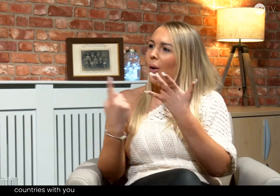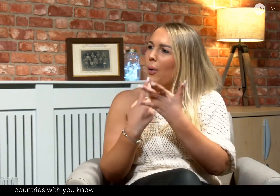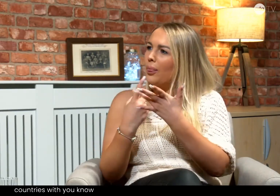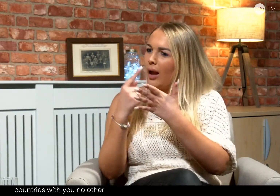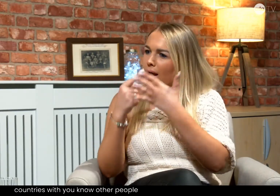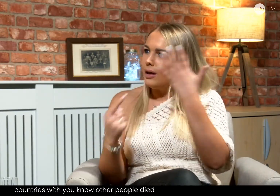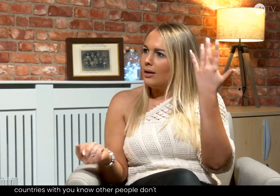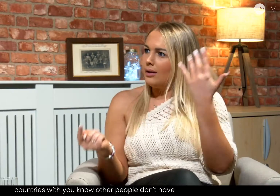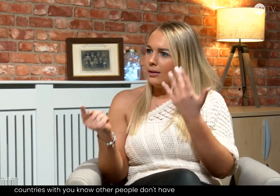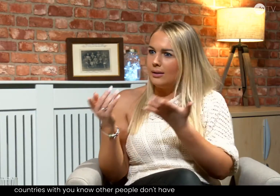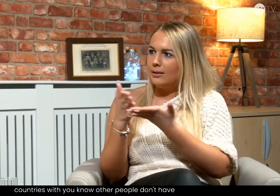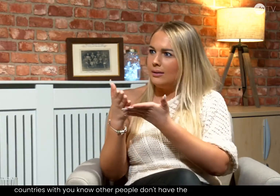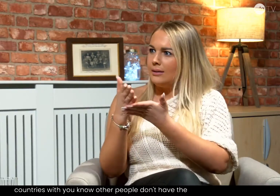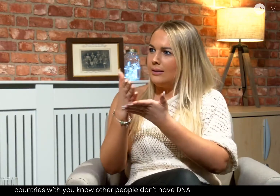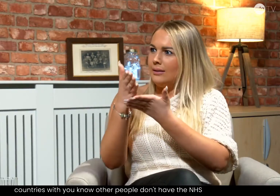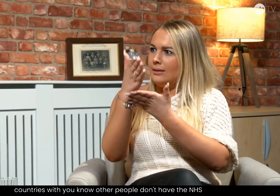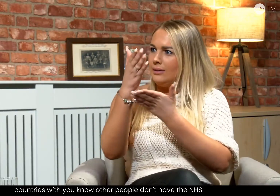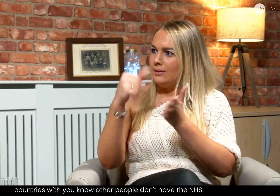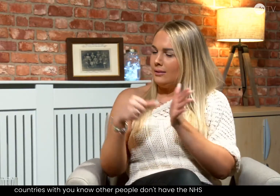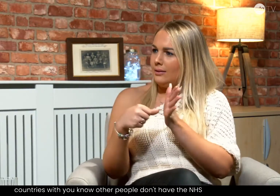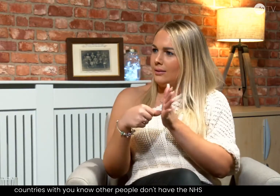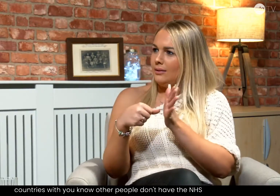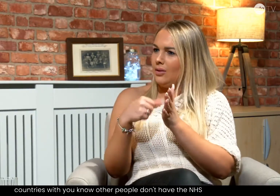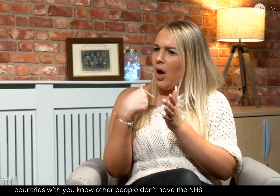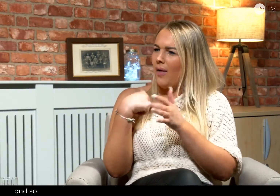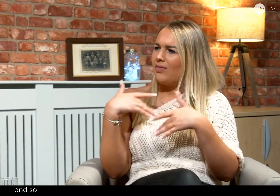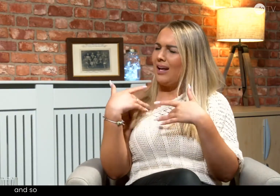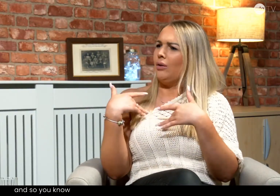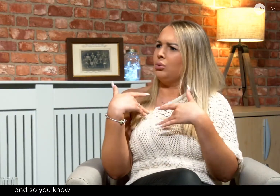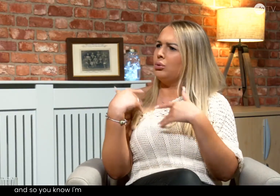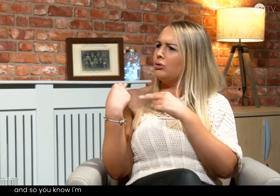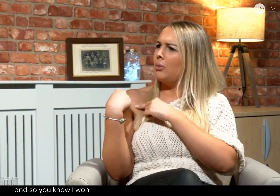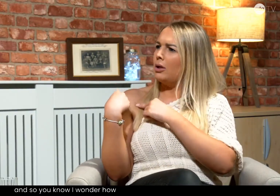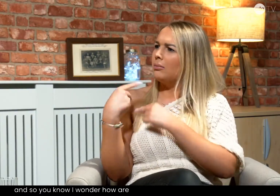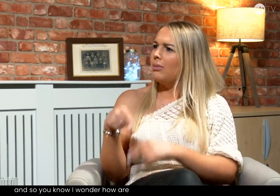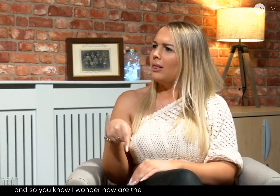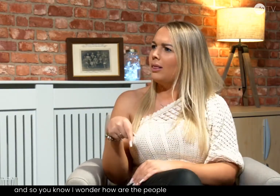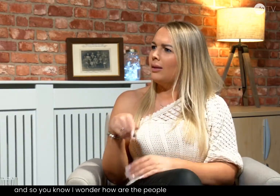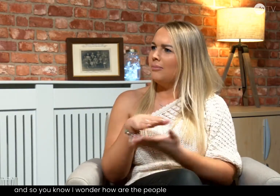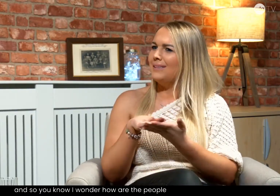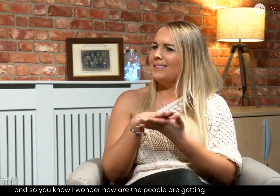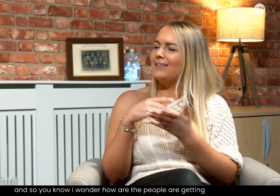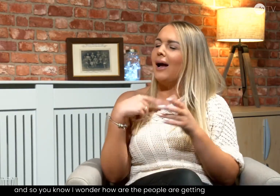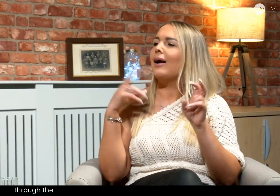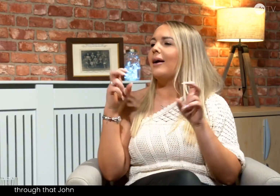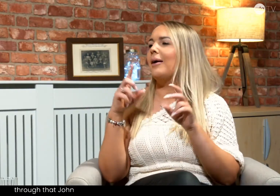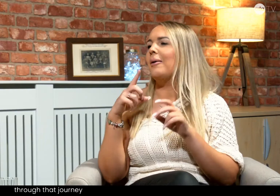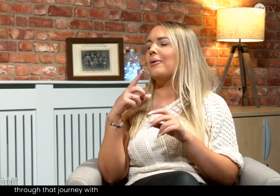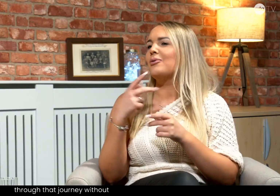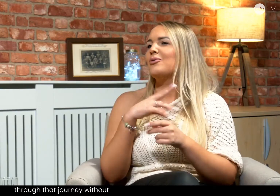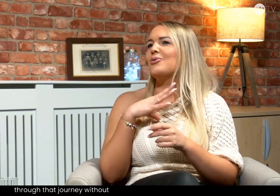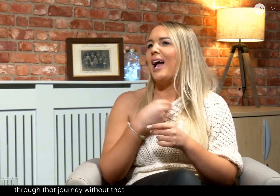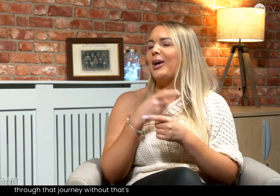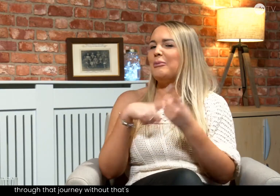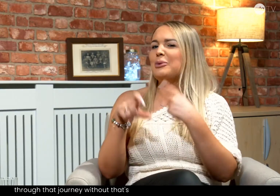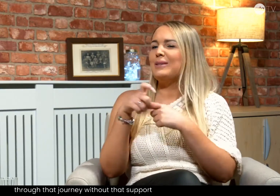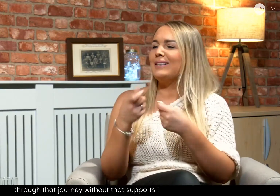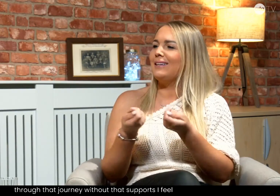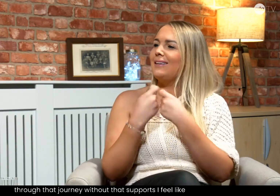NHS. And so, you know, I wonder how other people are getting through that journey without that support. So I feel like a little bit responsible, really,